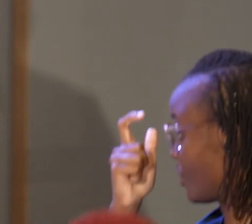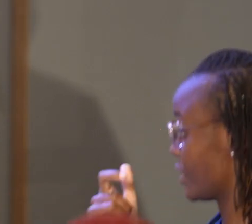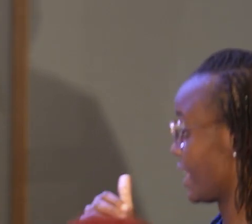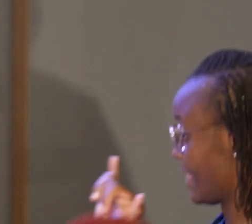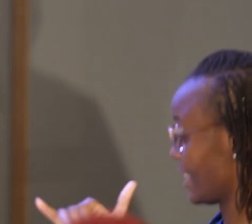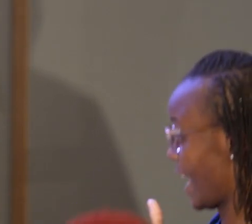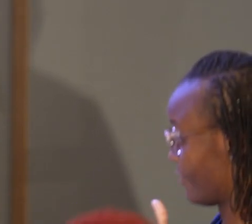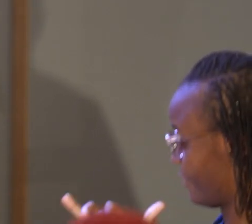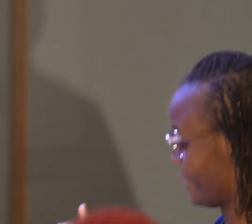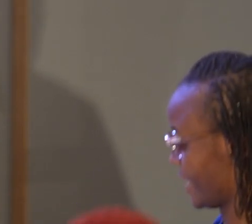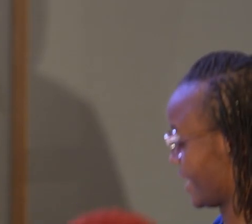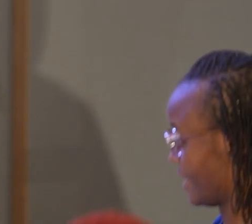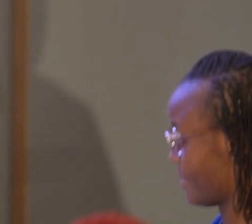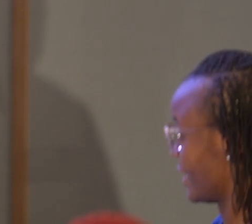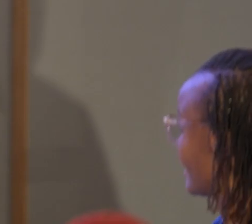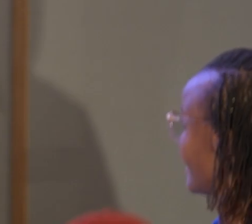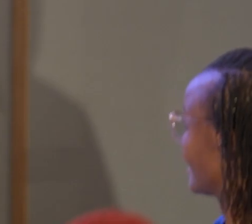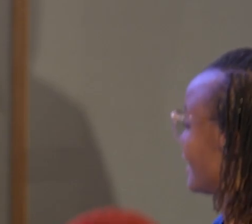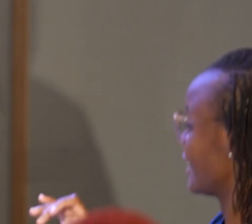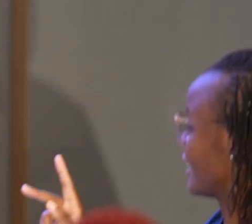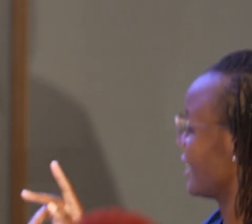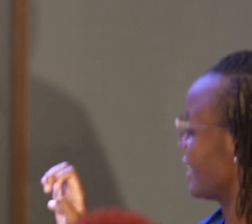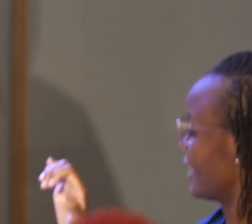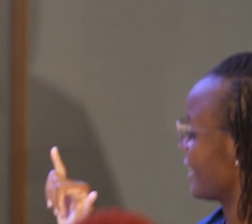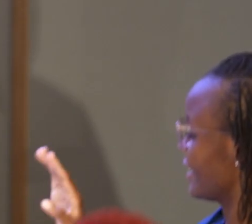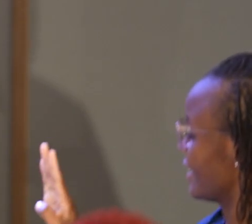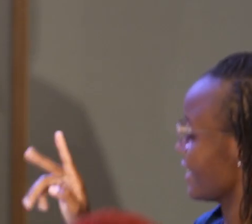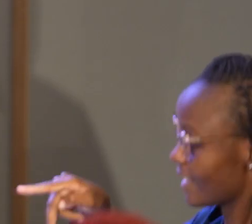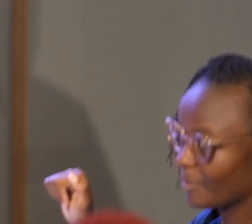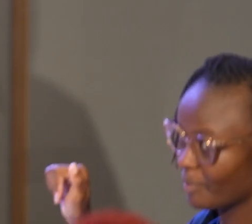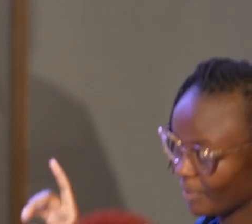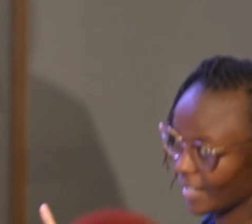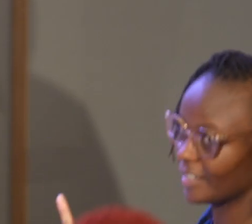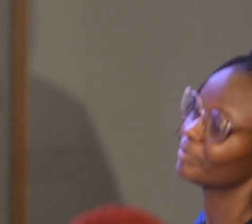keypad, I would look for number 5. You know that small